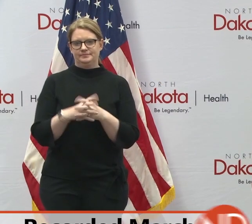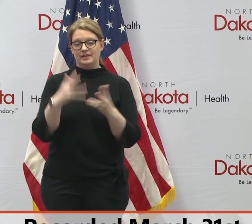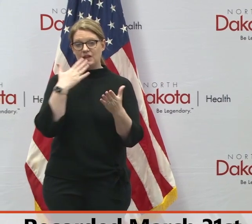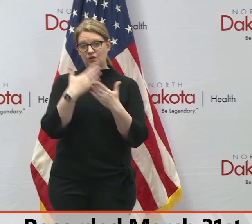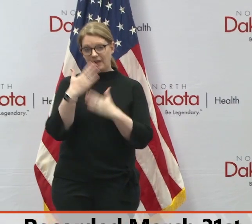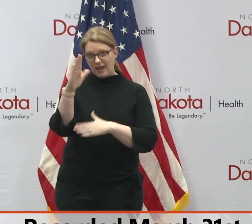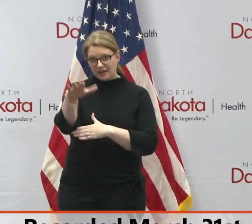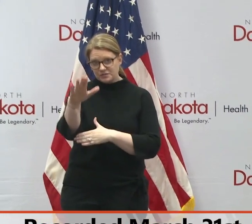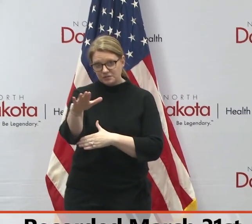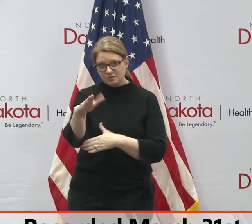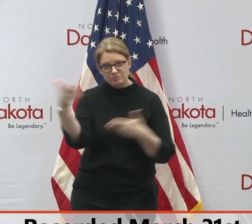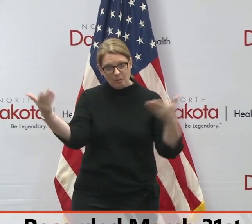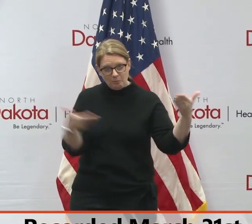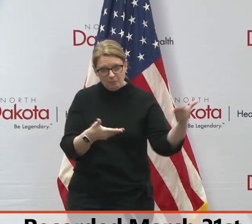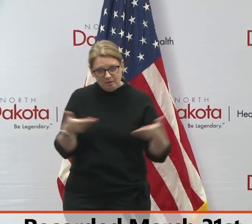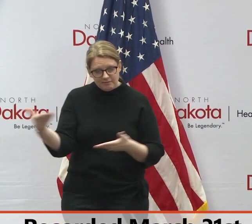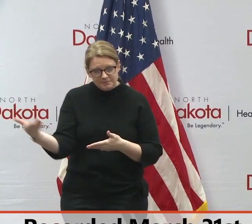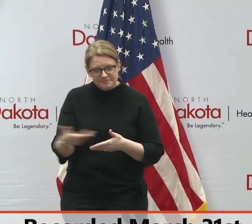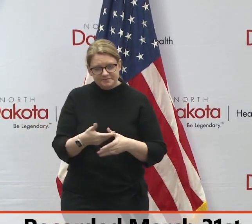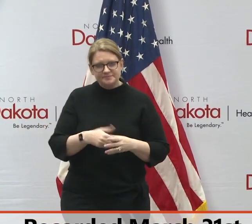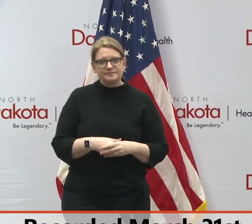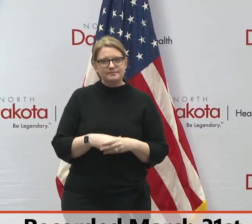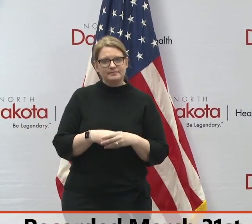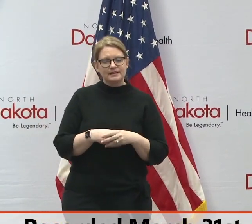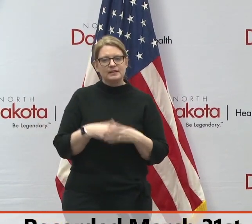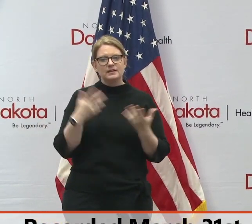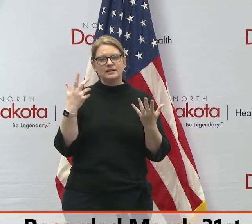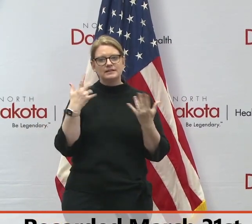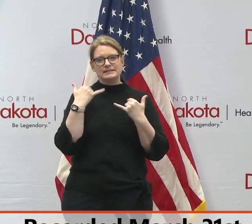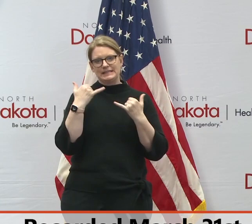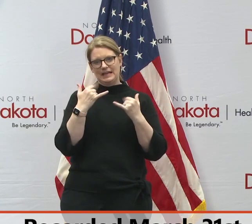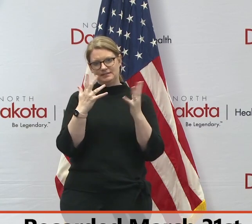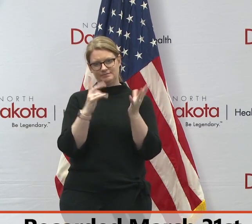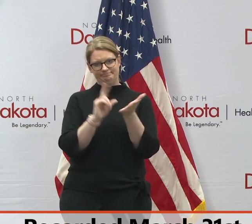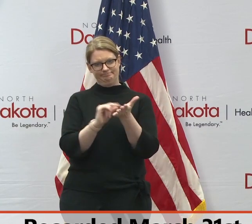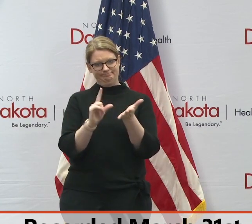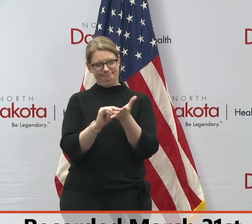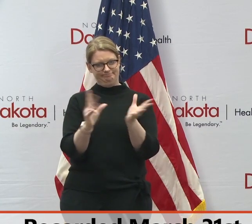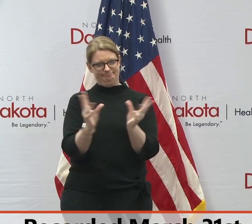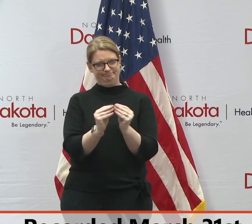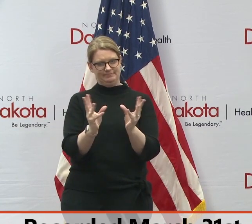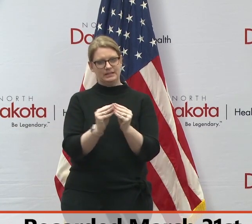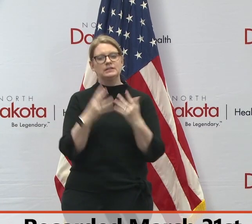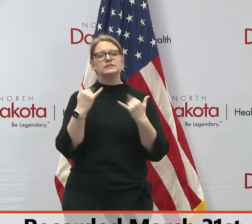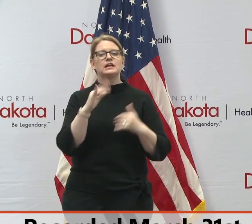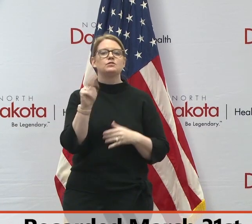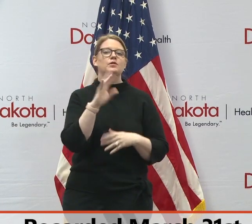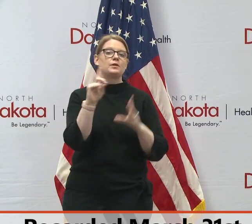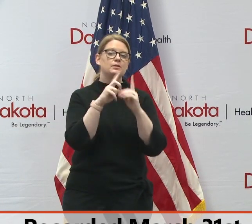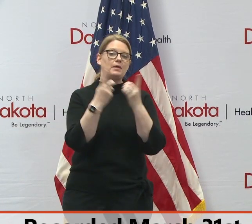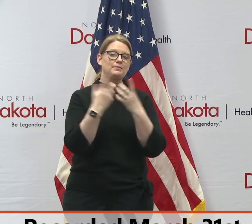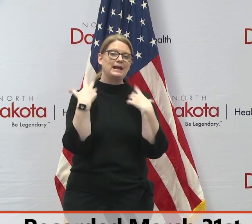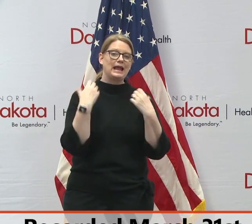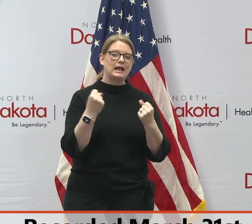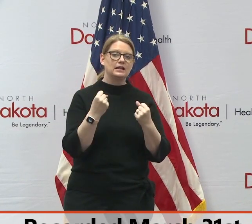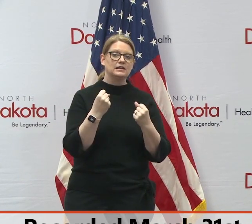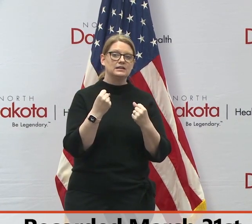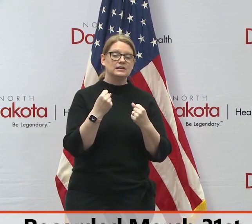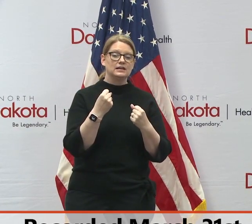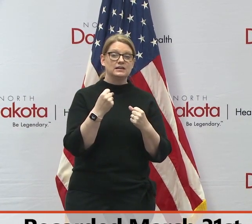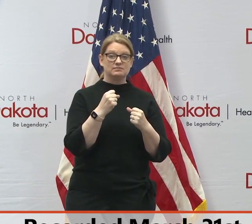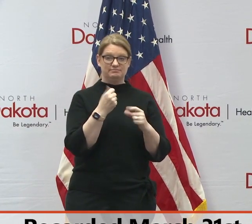Good afternoon. Welcome to today's press briefing. Today, the North Dakota Department of Health confirmed